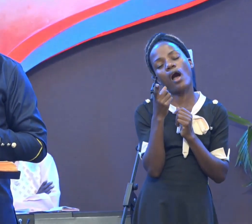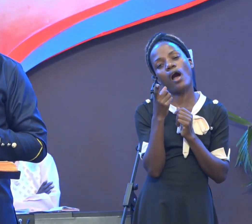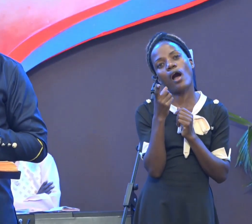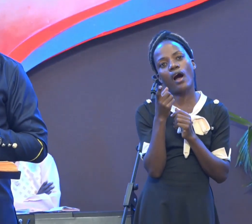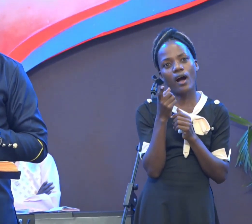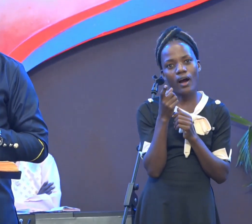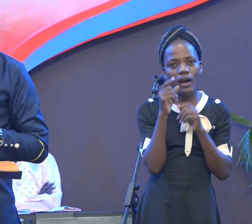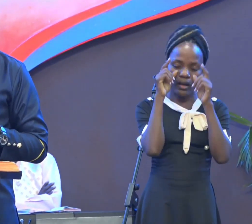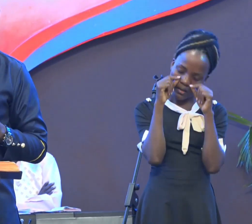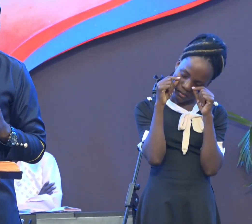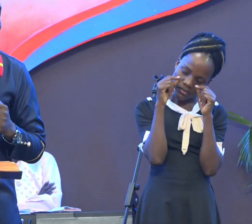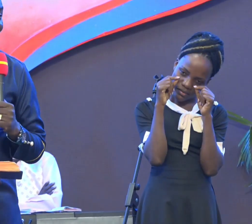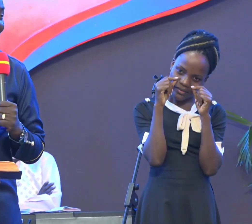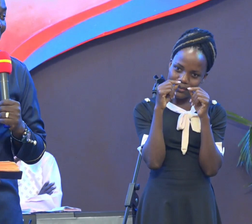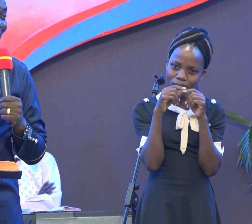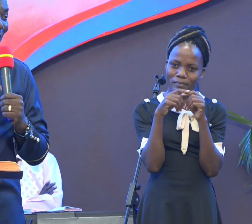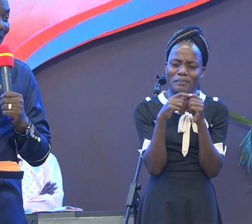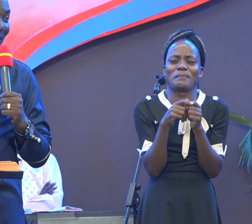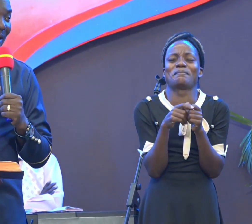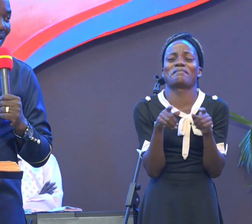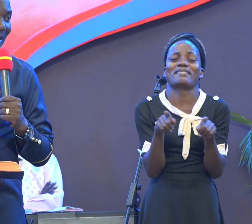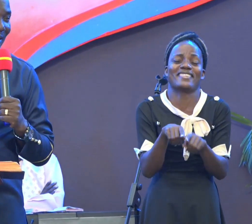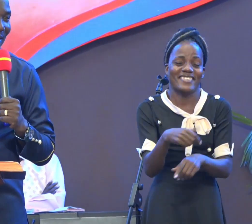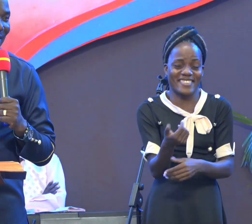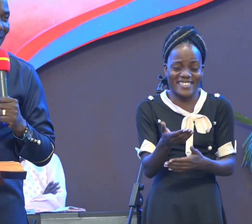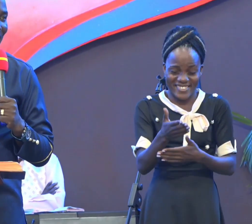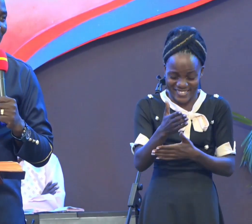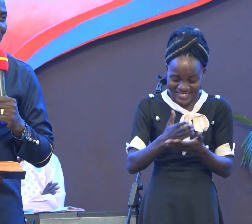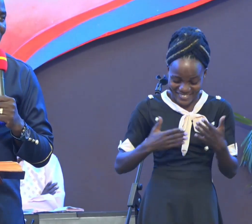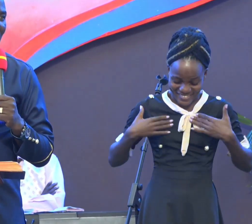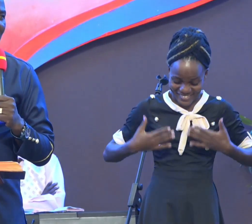the mouth, he opened it.